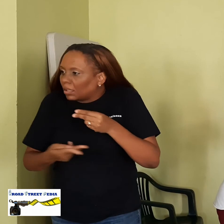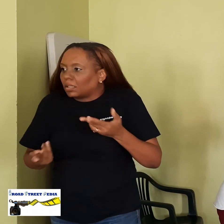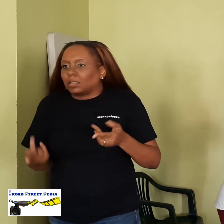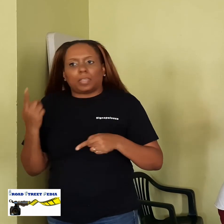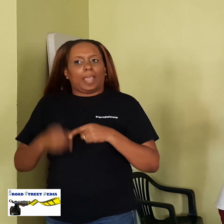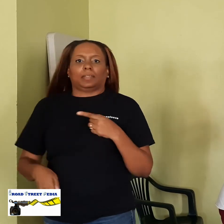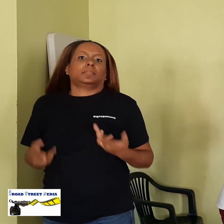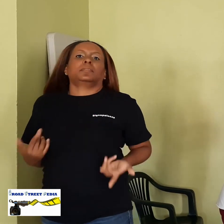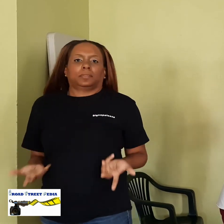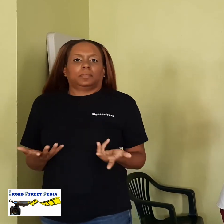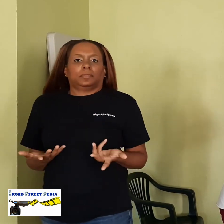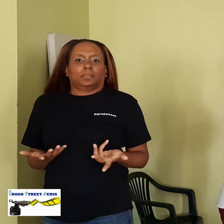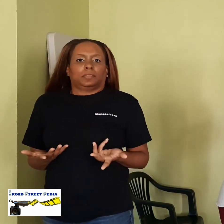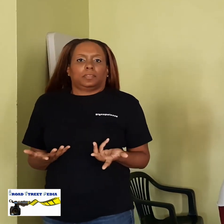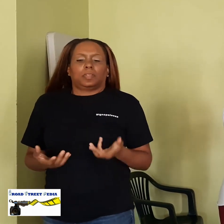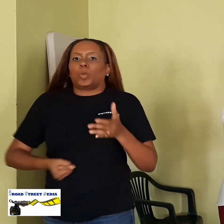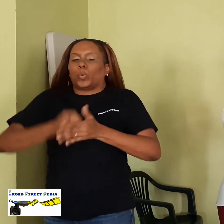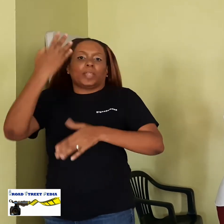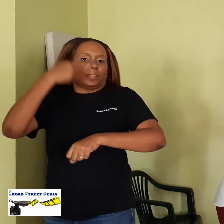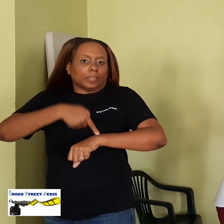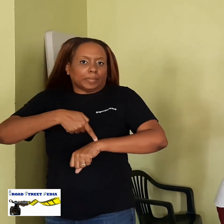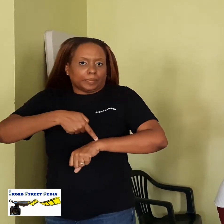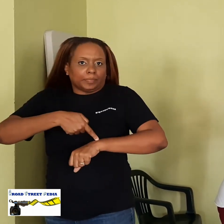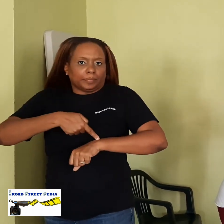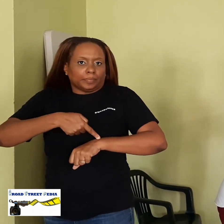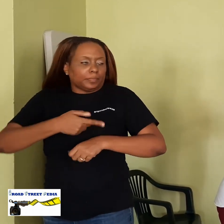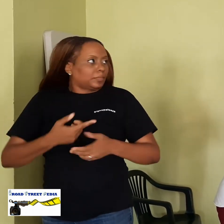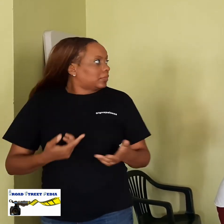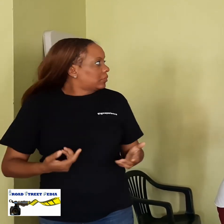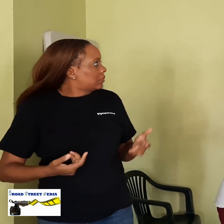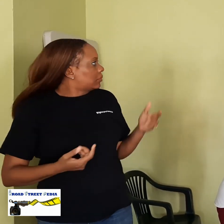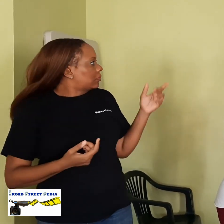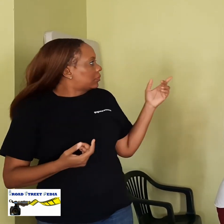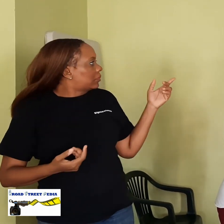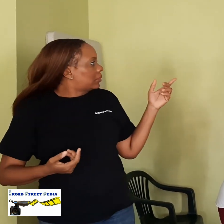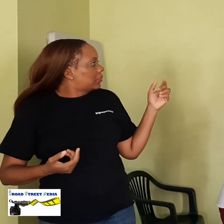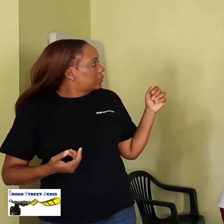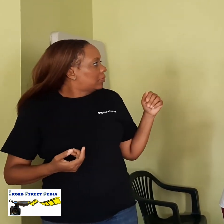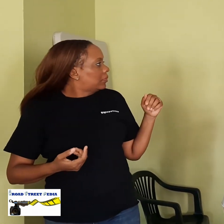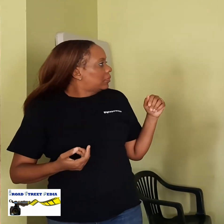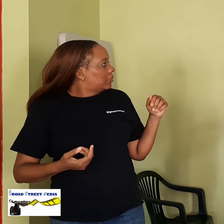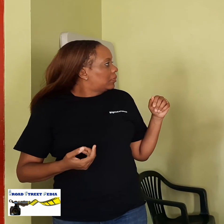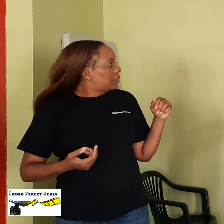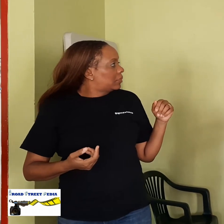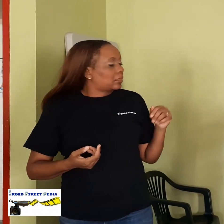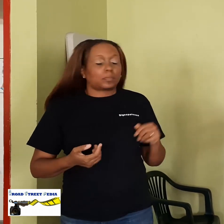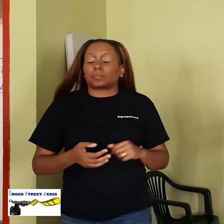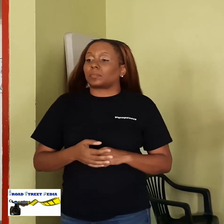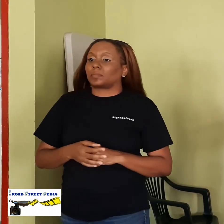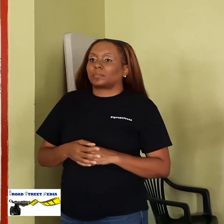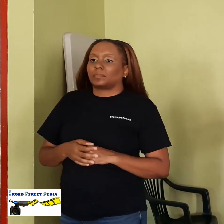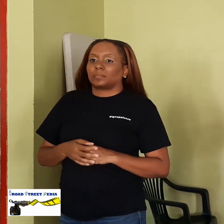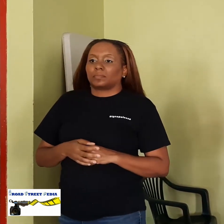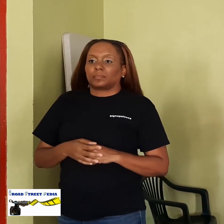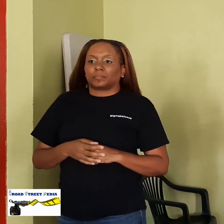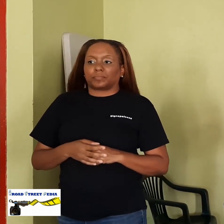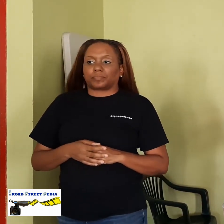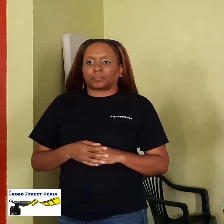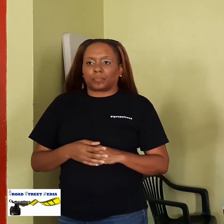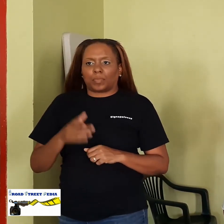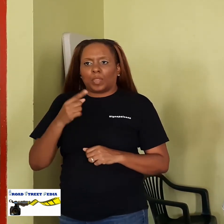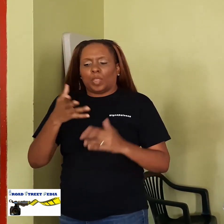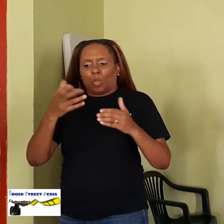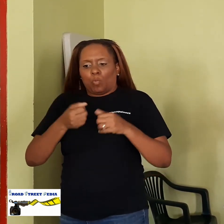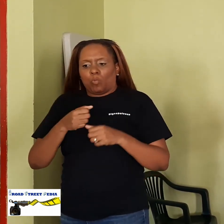leaves and pull up and discard the whole attractiveness of